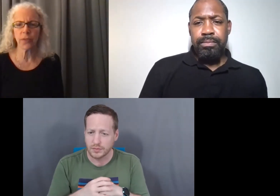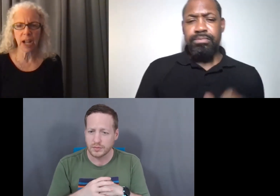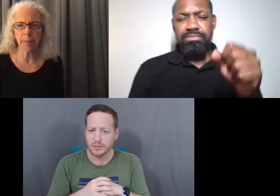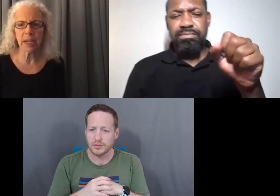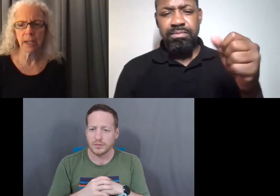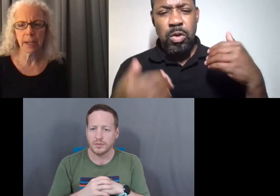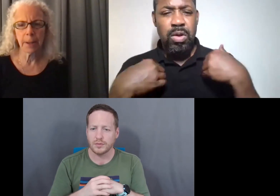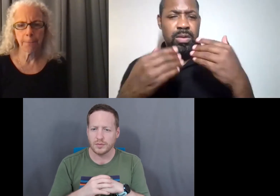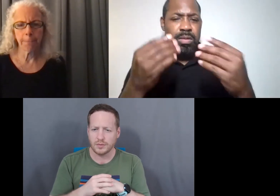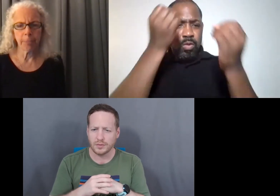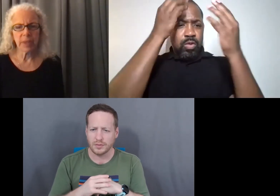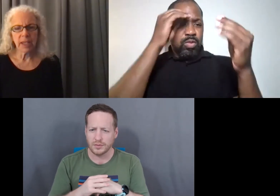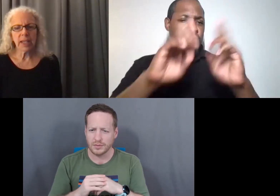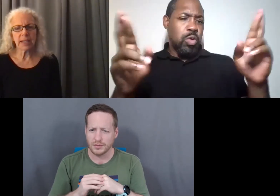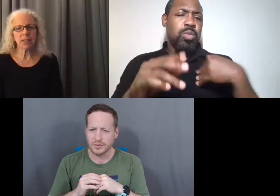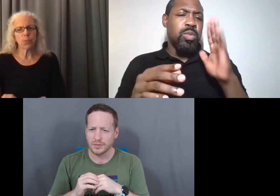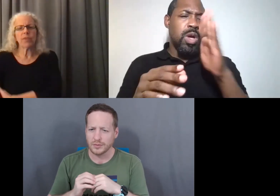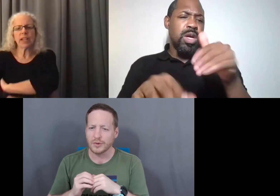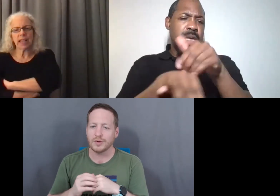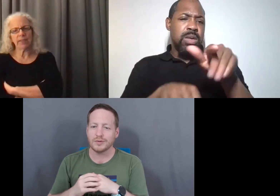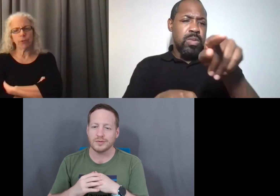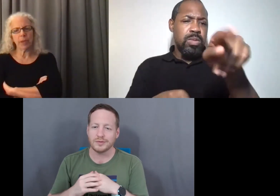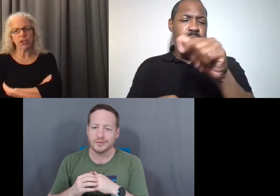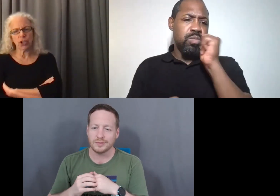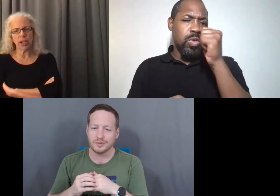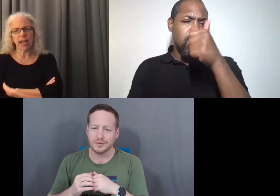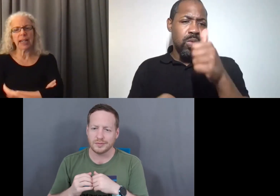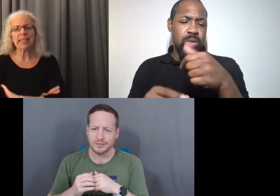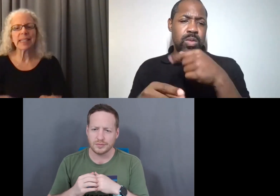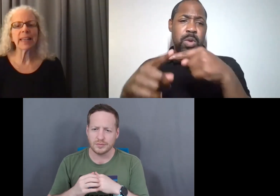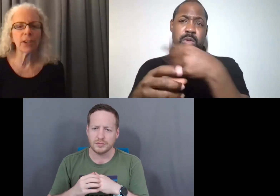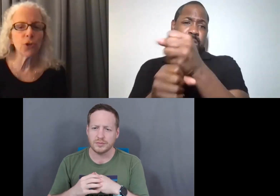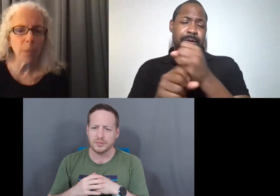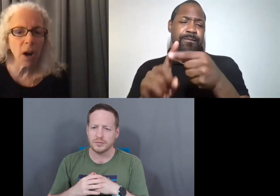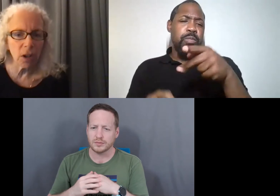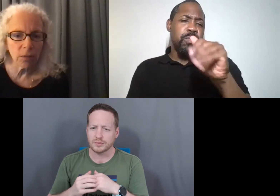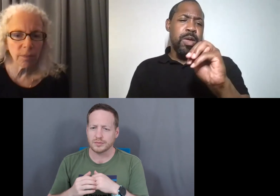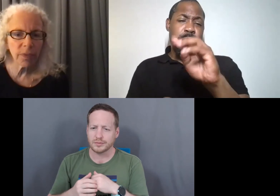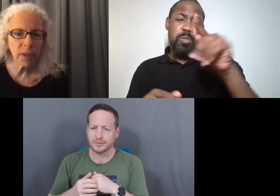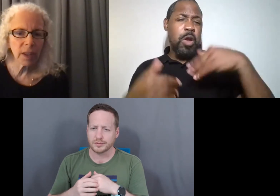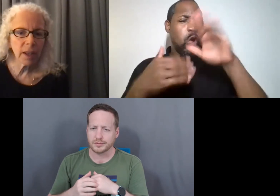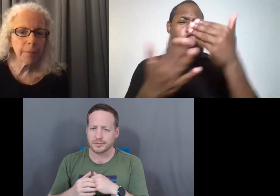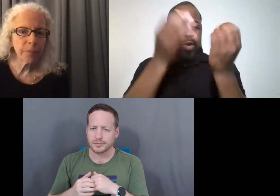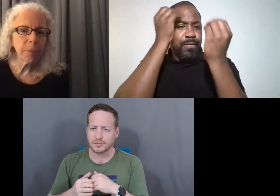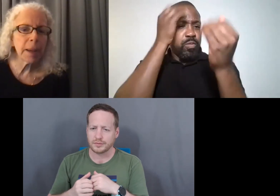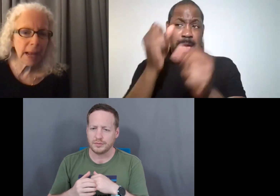comment? Yes, we've got that information and I can send that to you tomorrow. Pam has